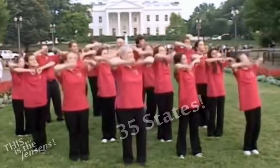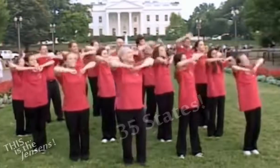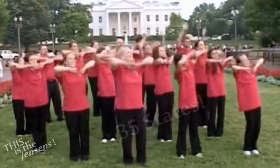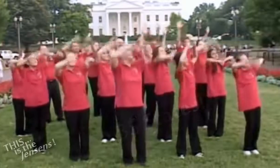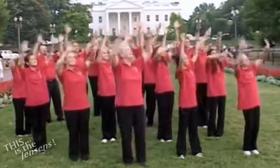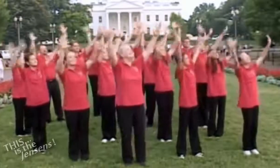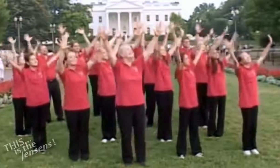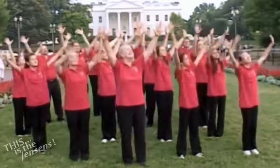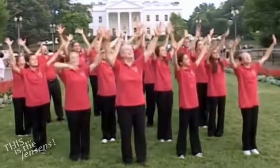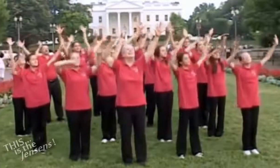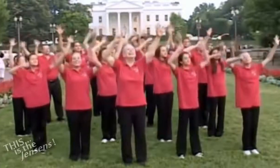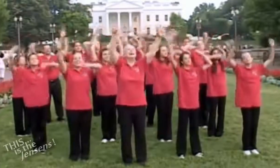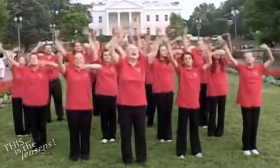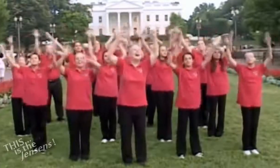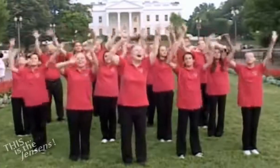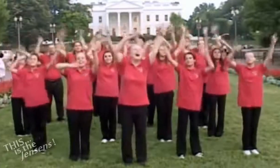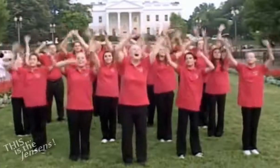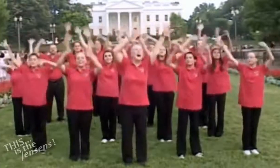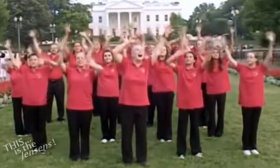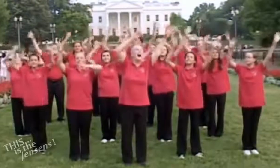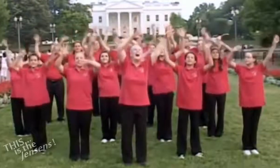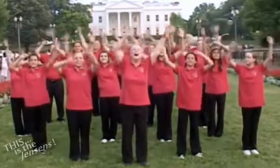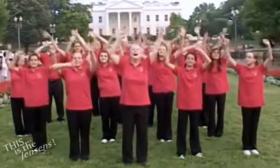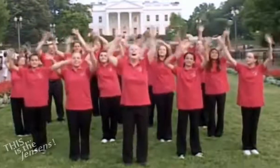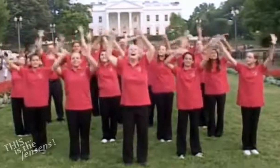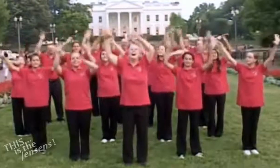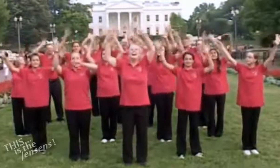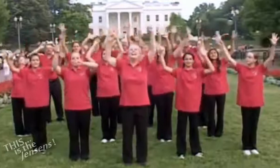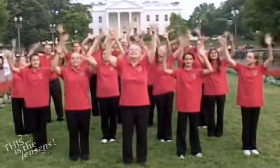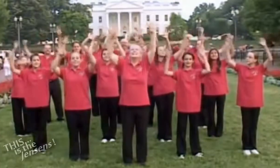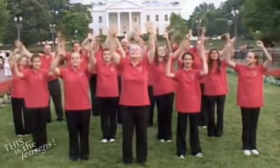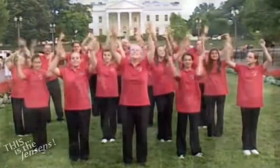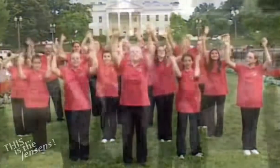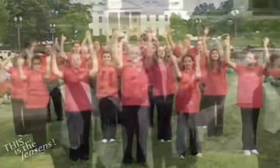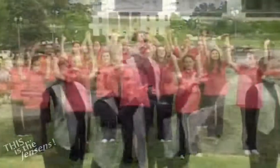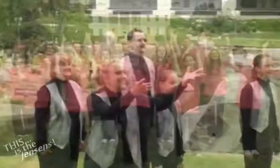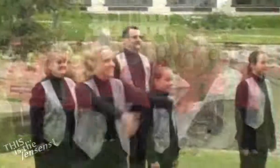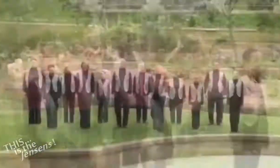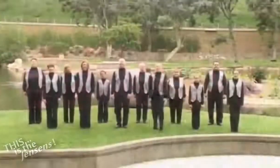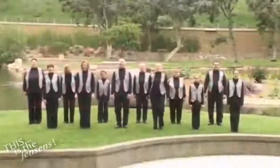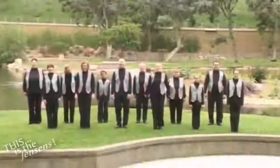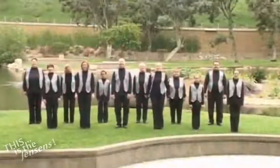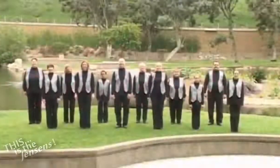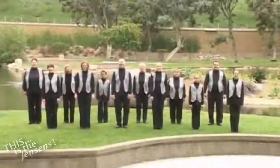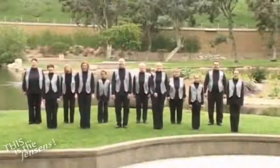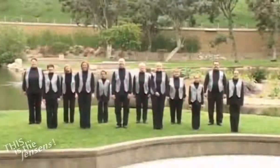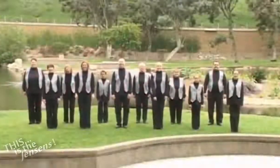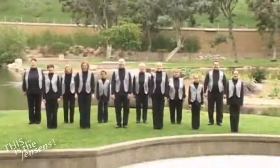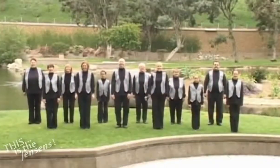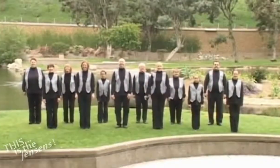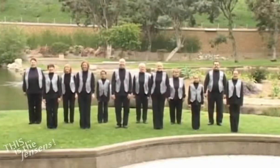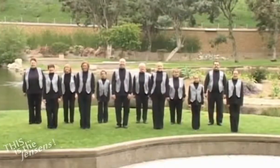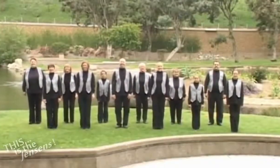ships, television shows, in schools, at theme parks, at Major League Baseball games, and in